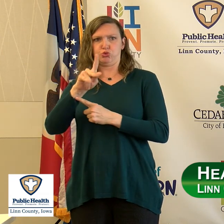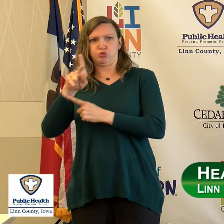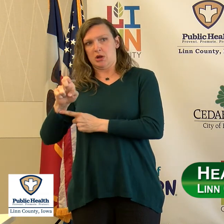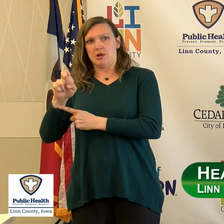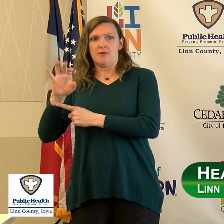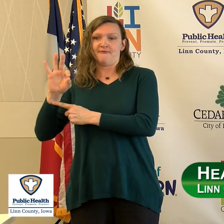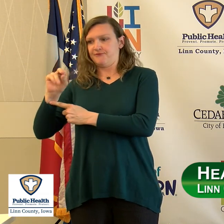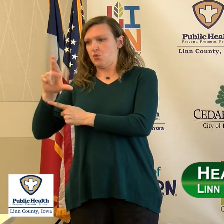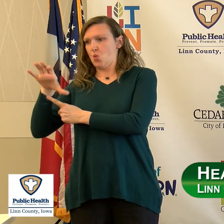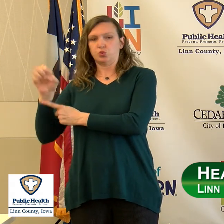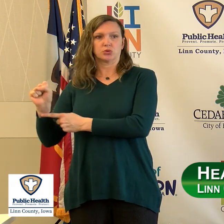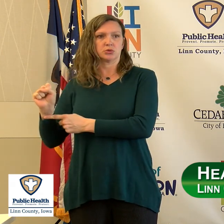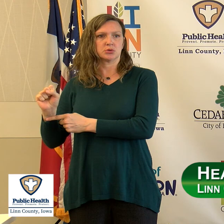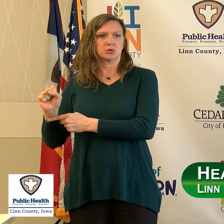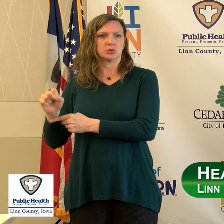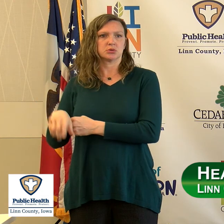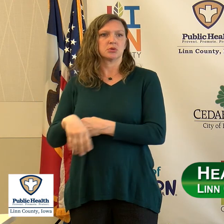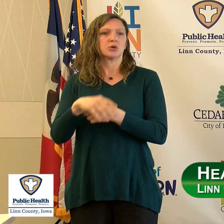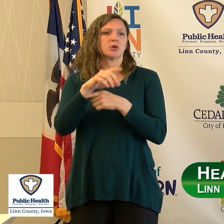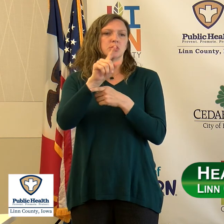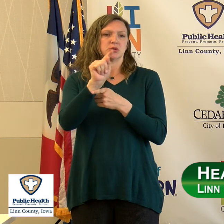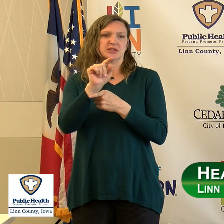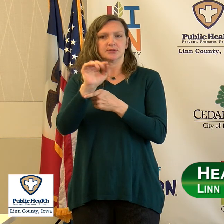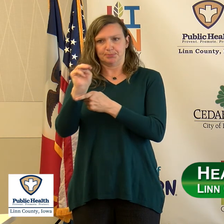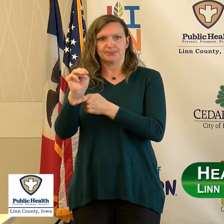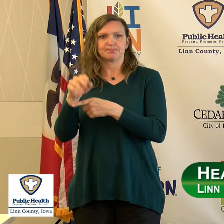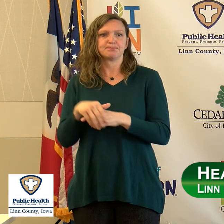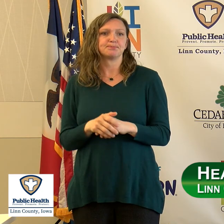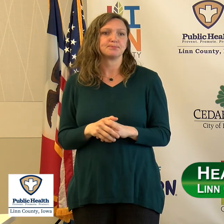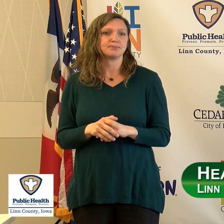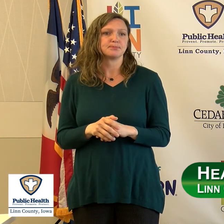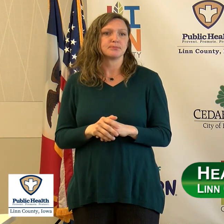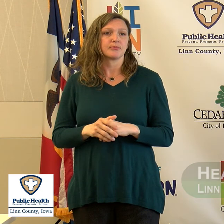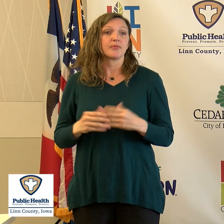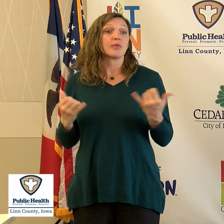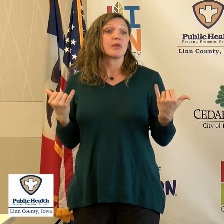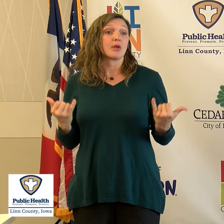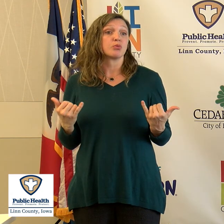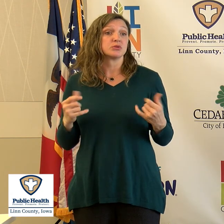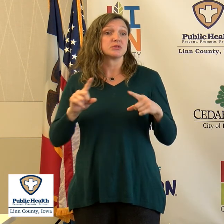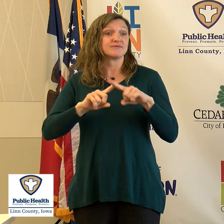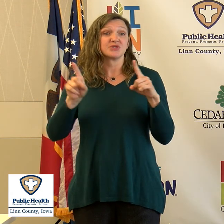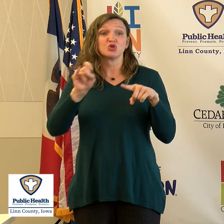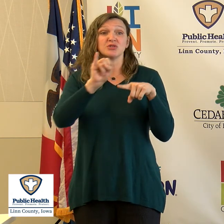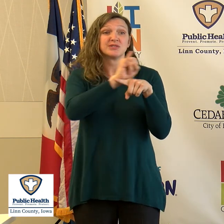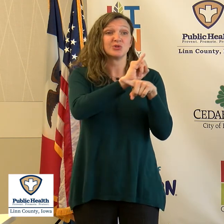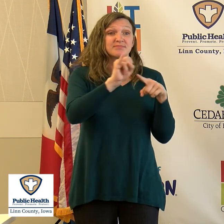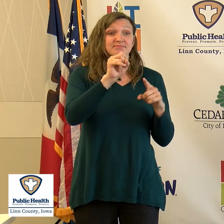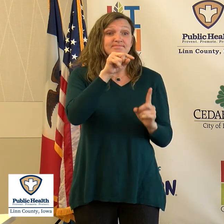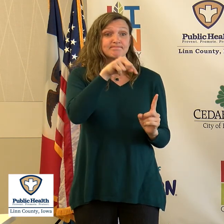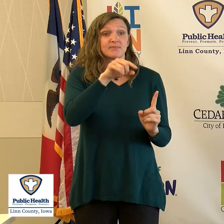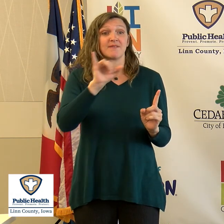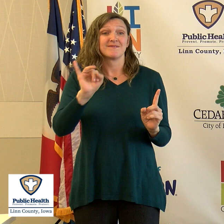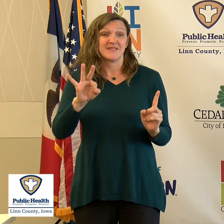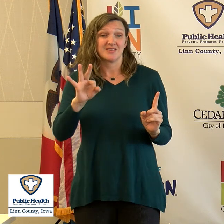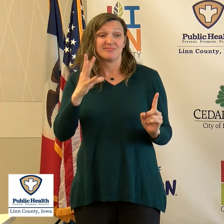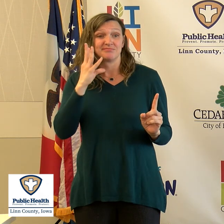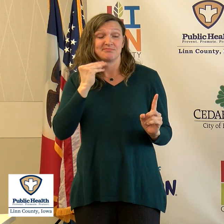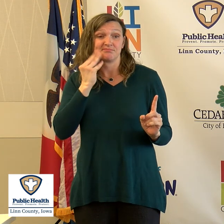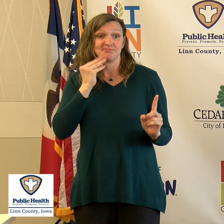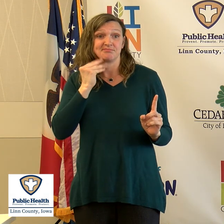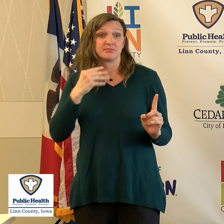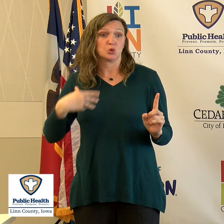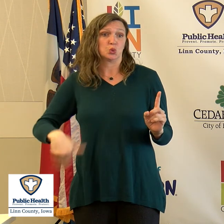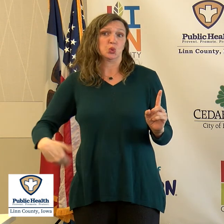care facilities. I think she had also mentioned that it would be at different industries or employers that were having outbreaks. So we did reach out to the